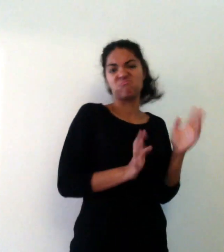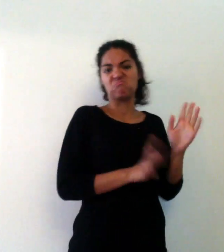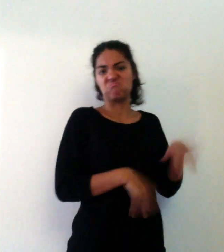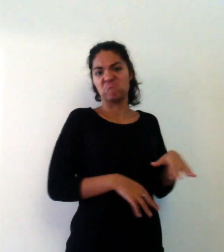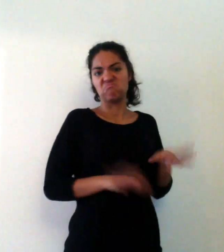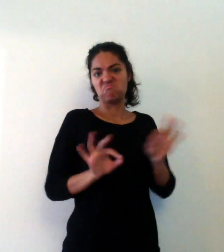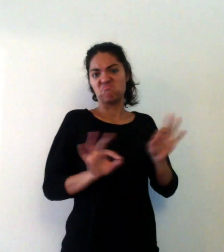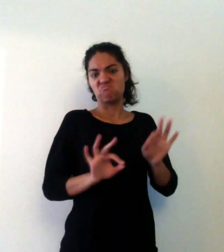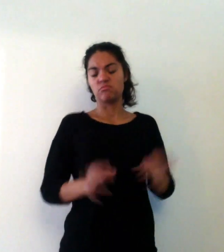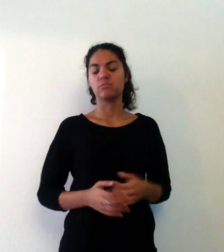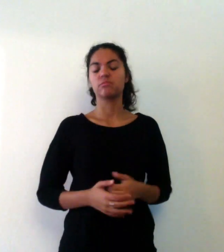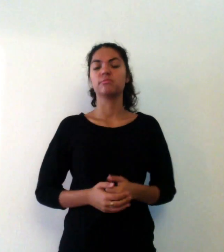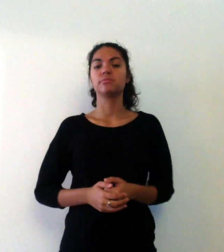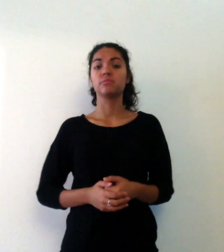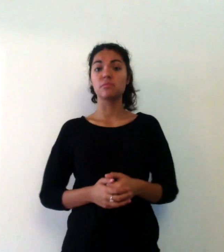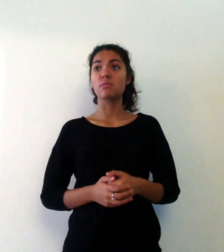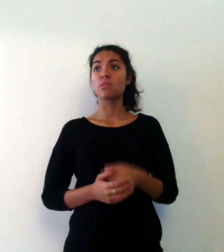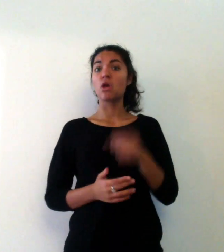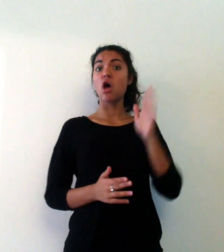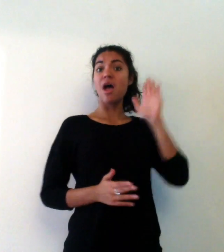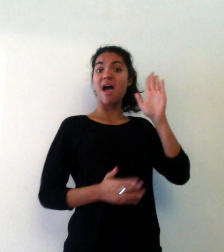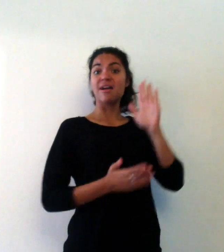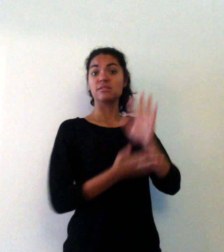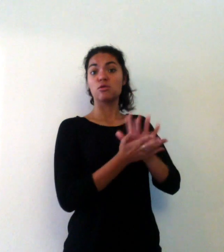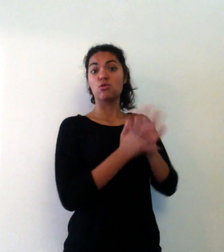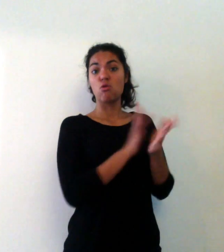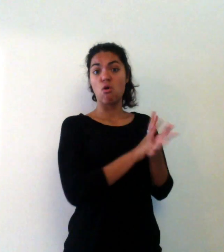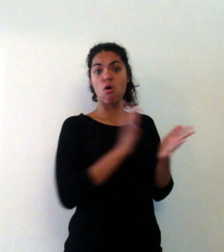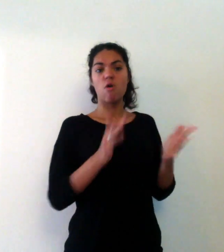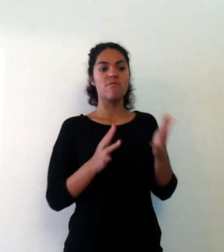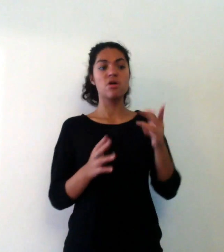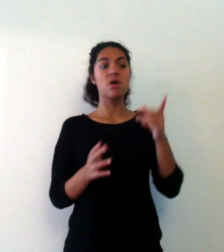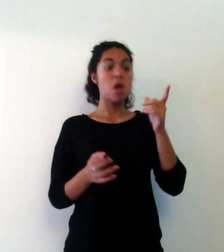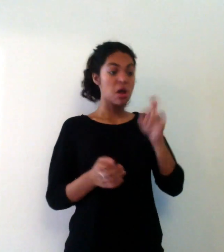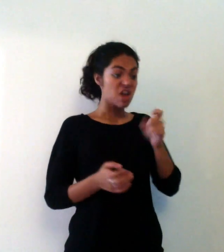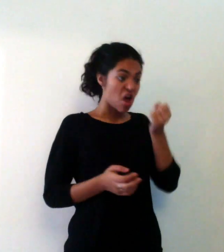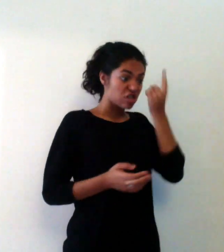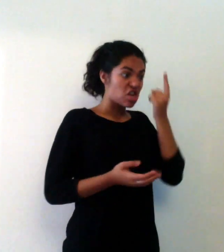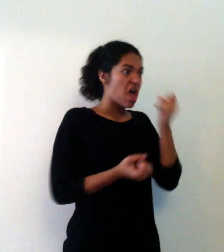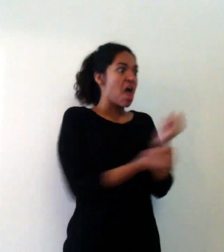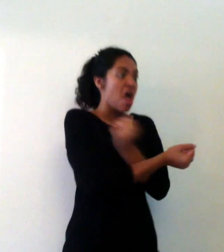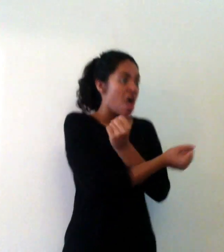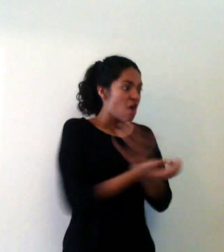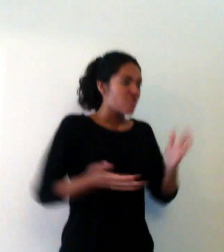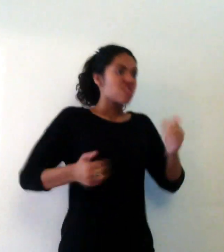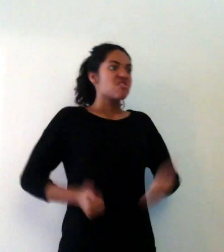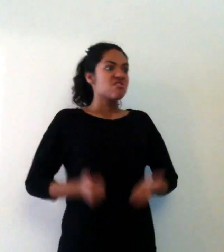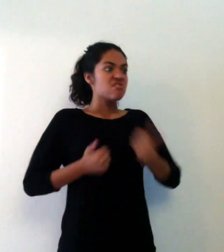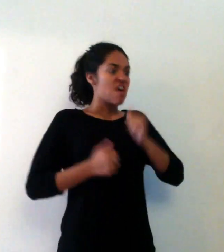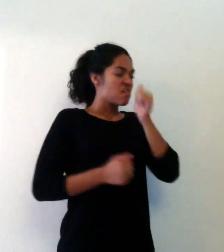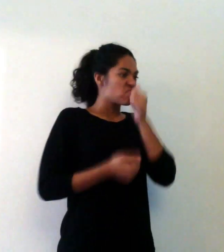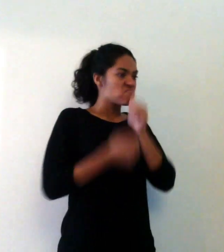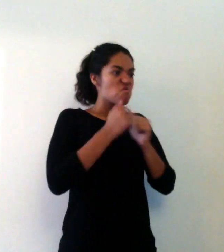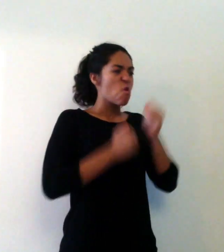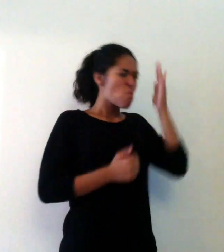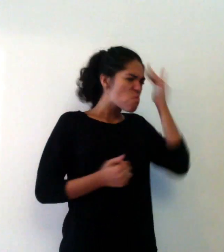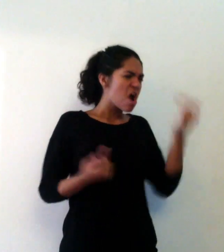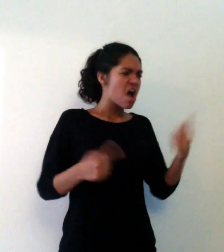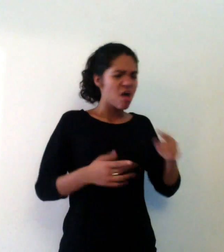we do not have to understand all the whats of our lives. But lastly, worship not only binds the fragmented parts